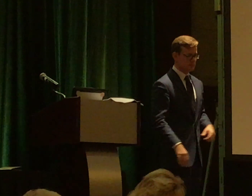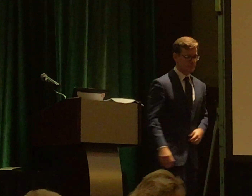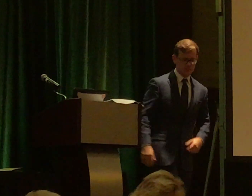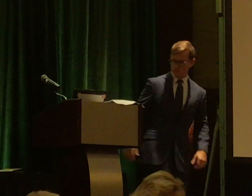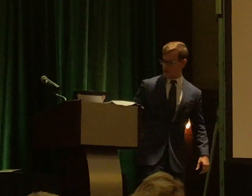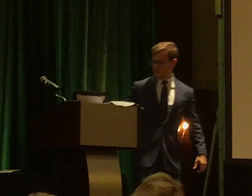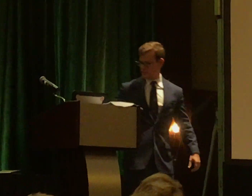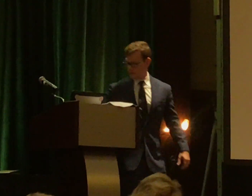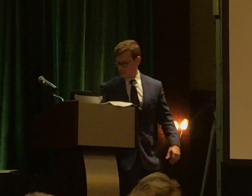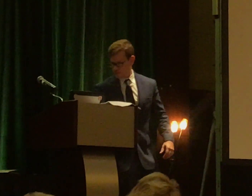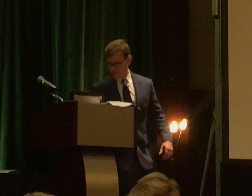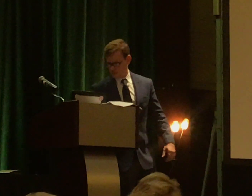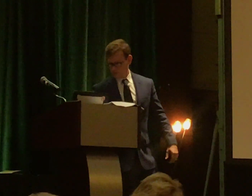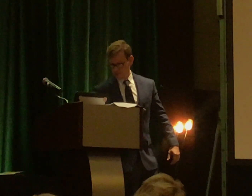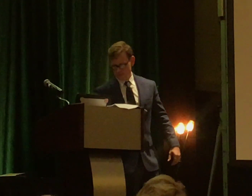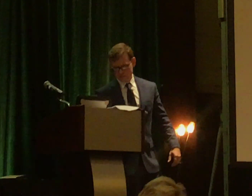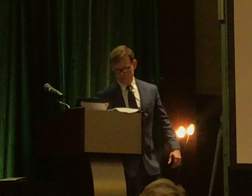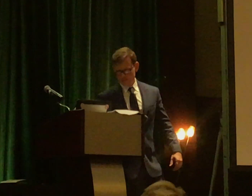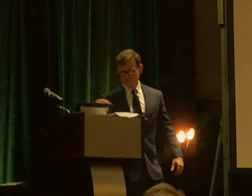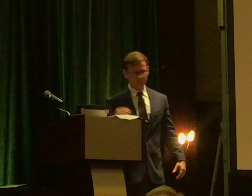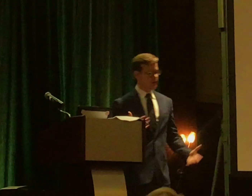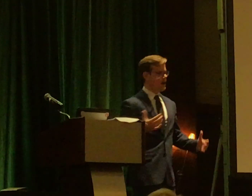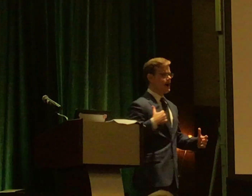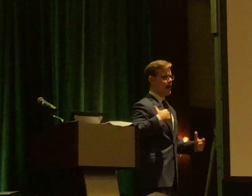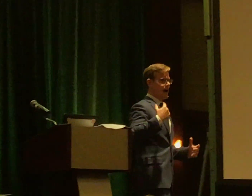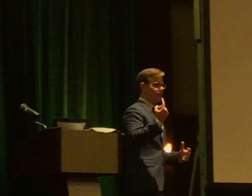And now she's working for the FBI.